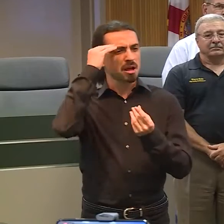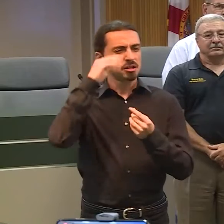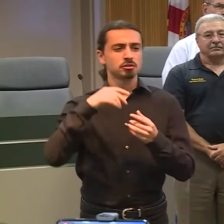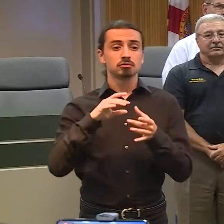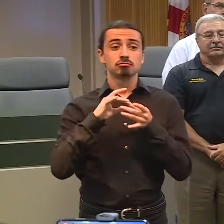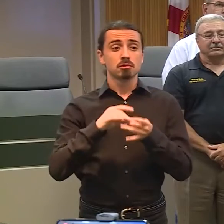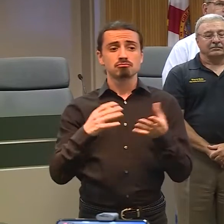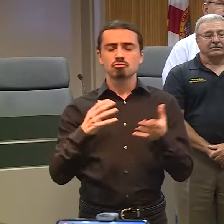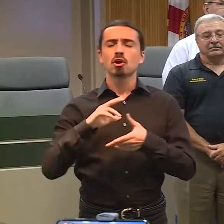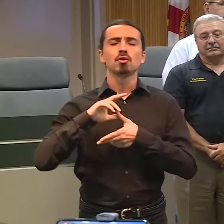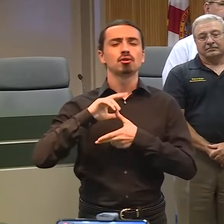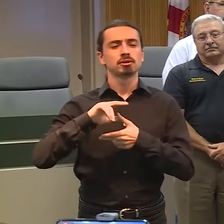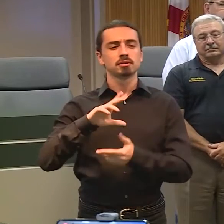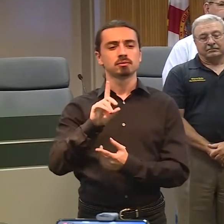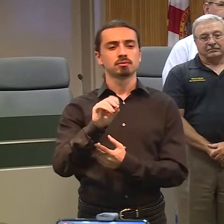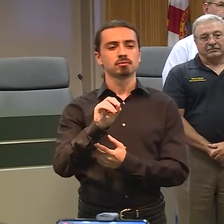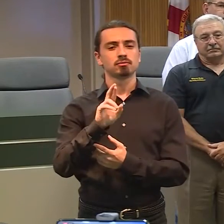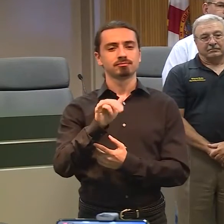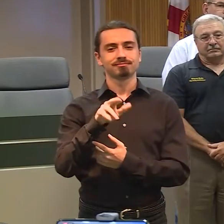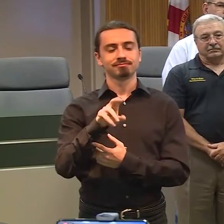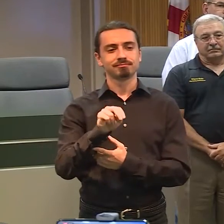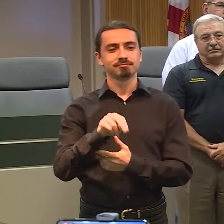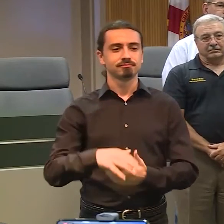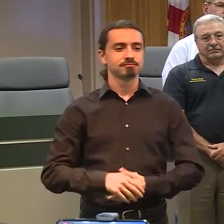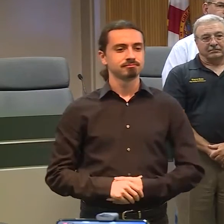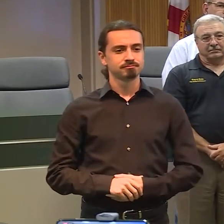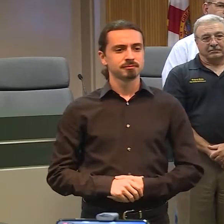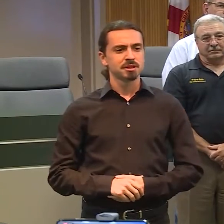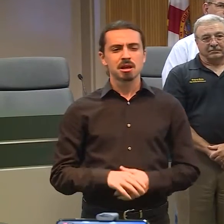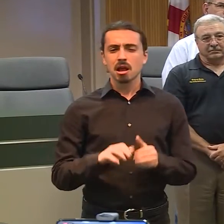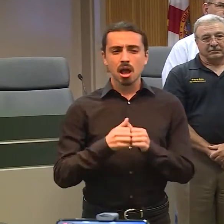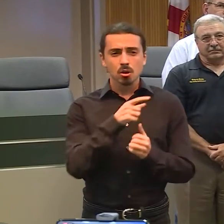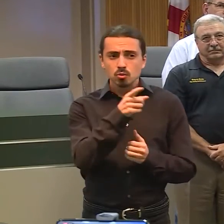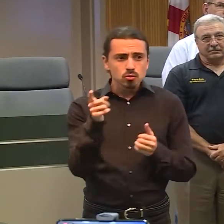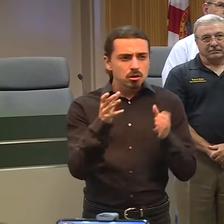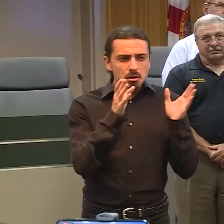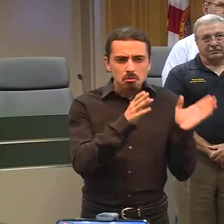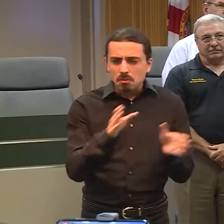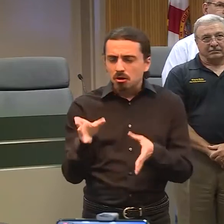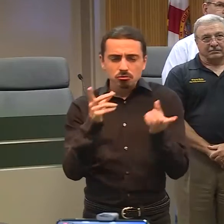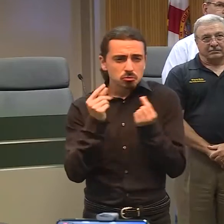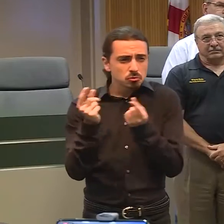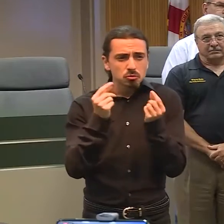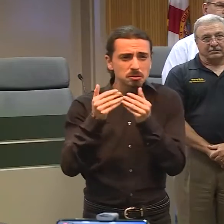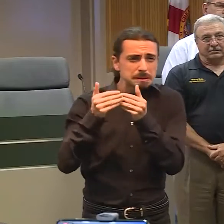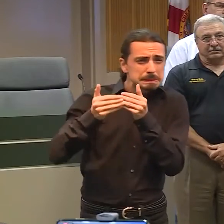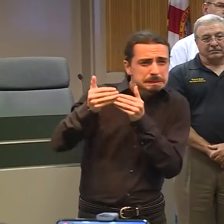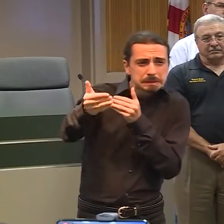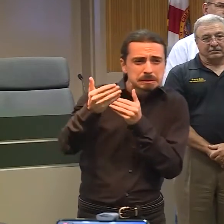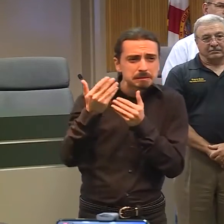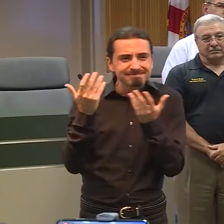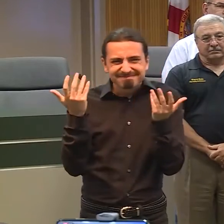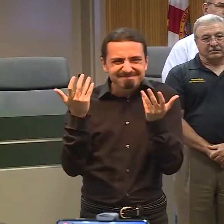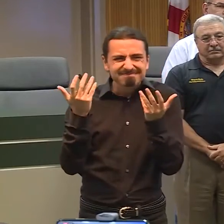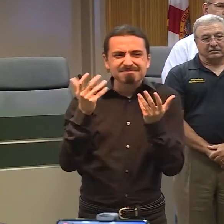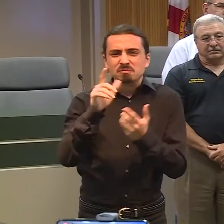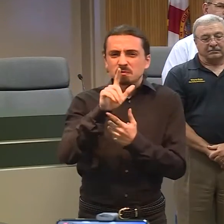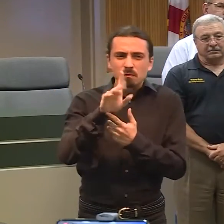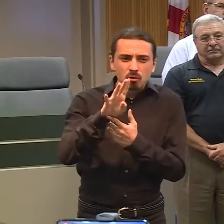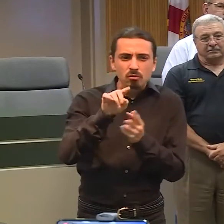our preparations, and more importantly, your preparations and some of the things you should be aware of moving forward over the next 24 to 48